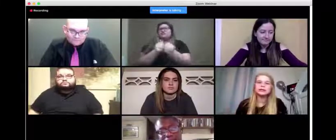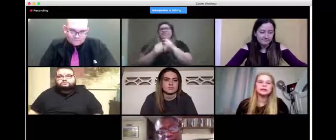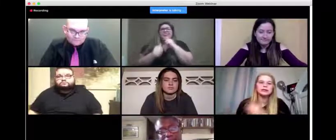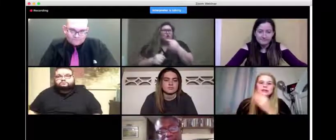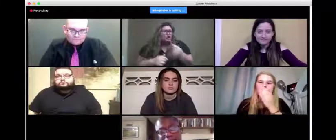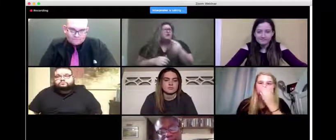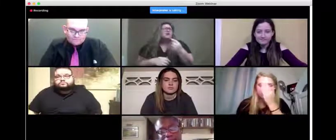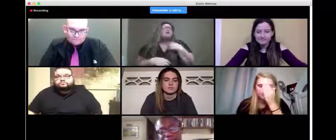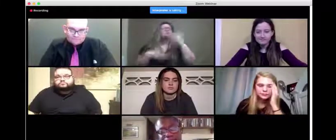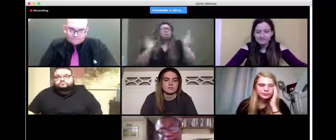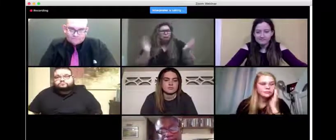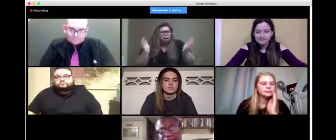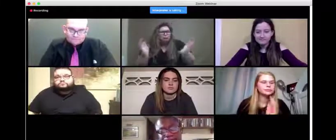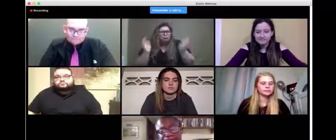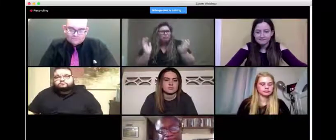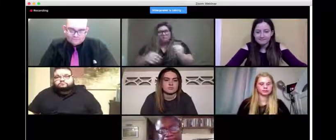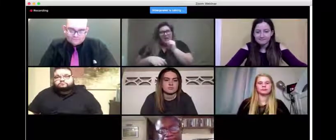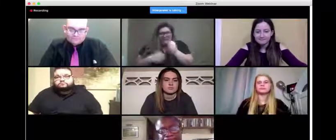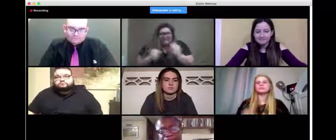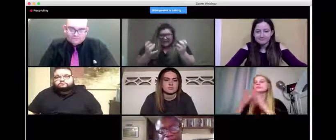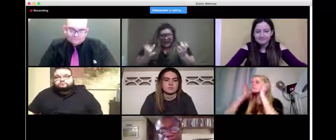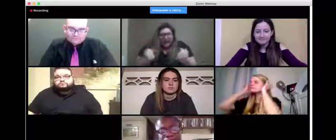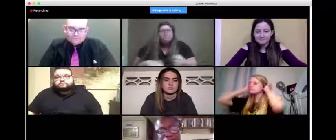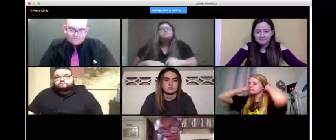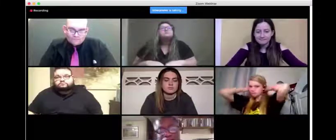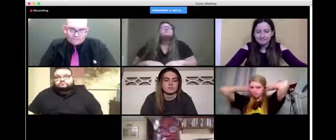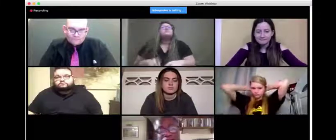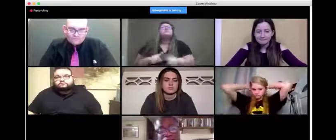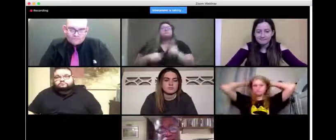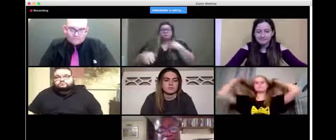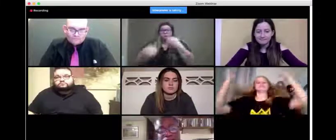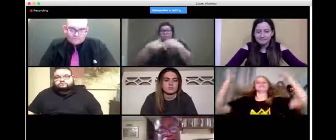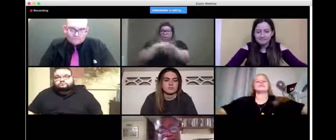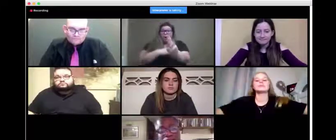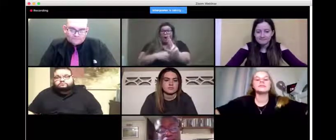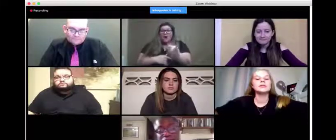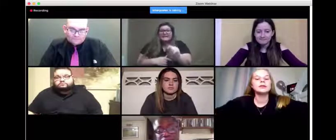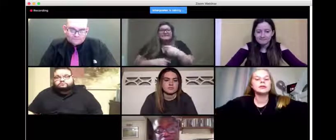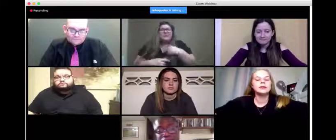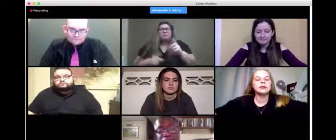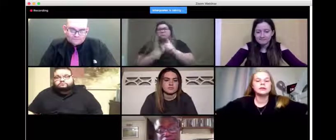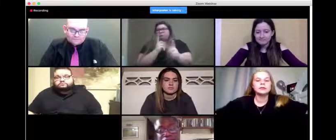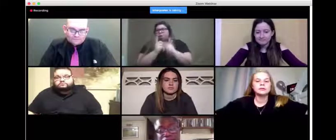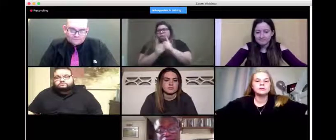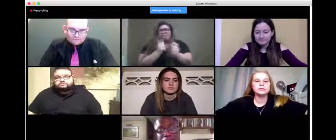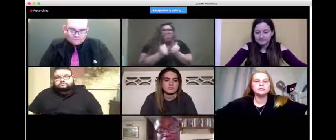but I went into RIT and I was talking, and there were deaf people, and it's like